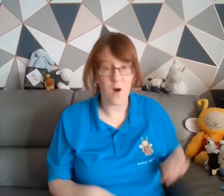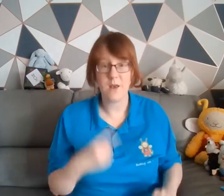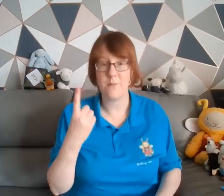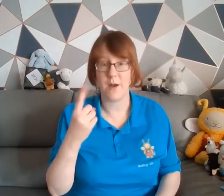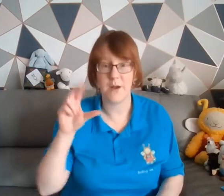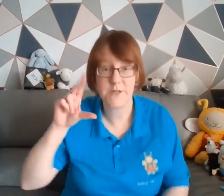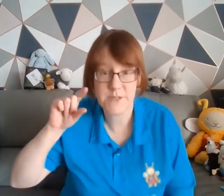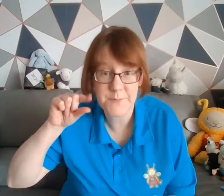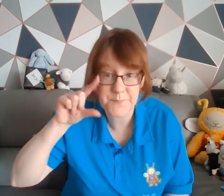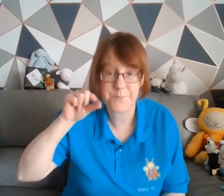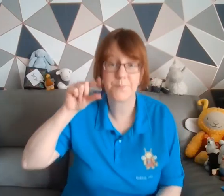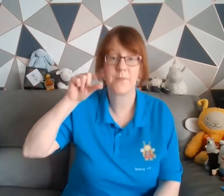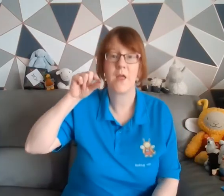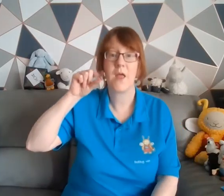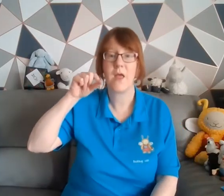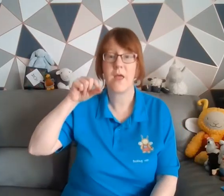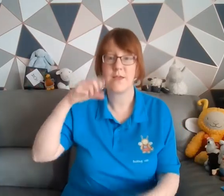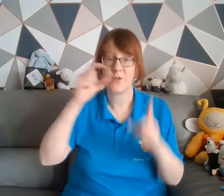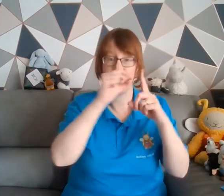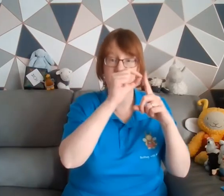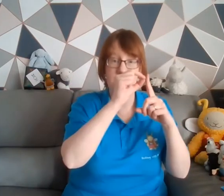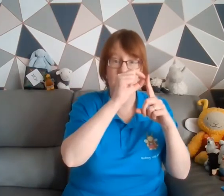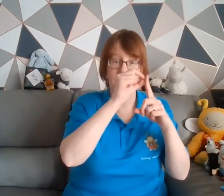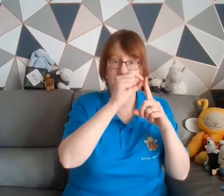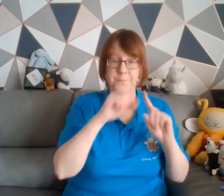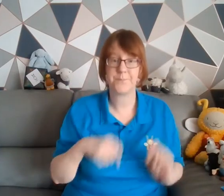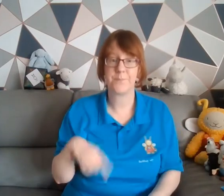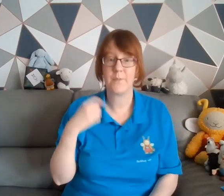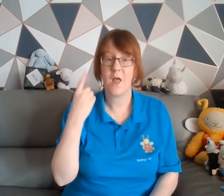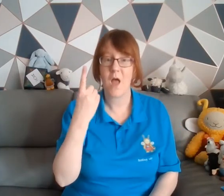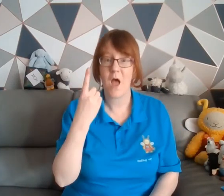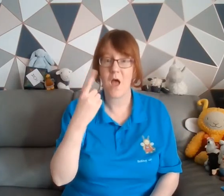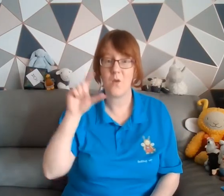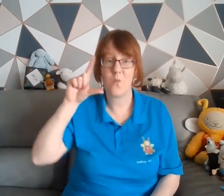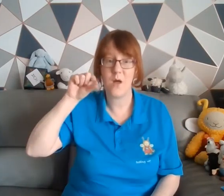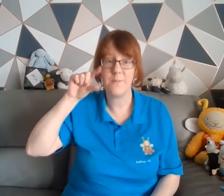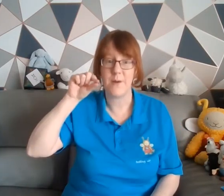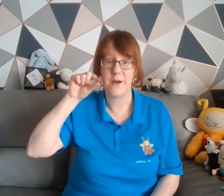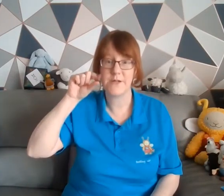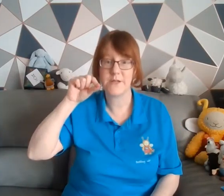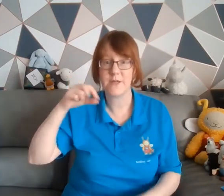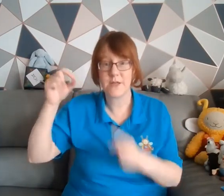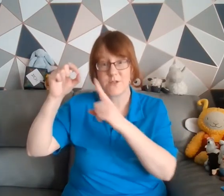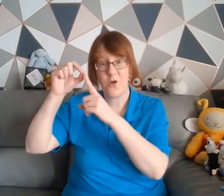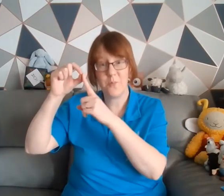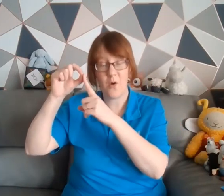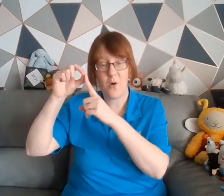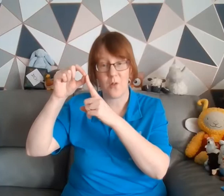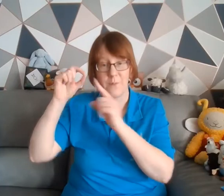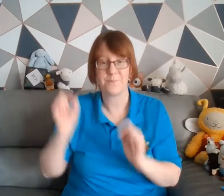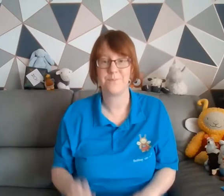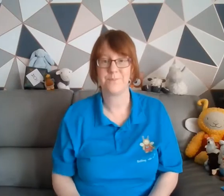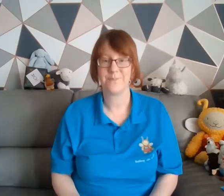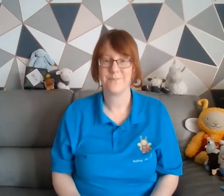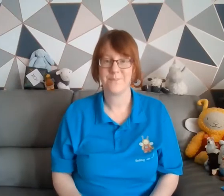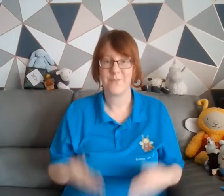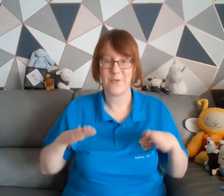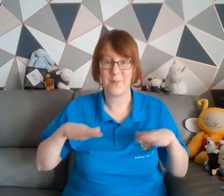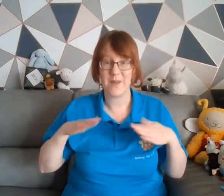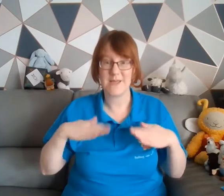one bird is called Peter and one bird is called Paul. Are we ready?